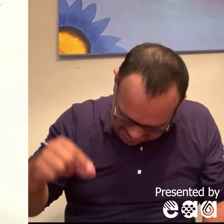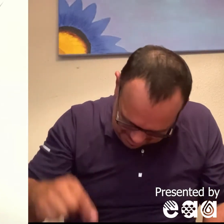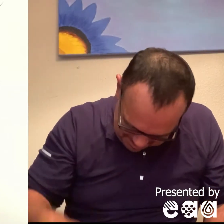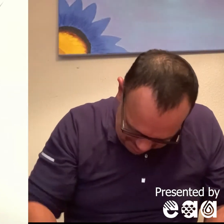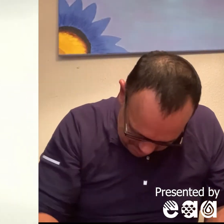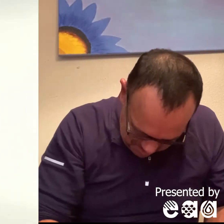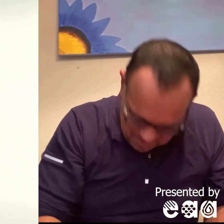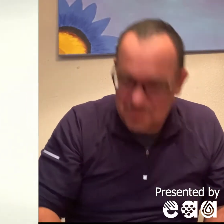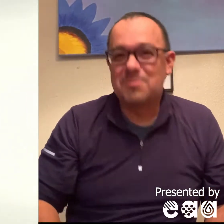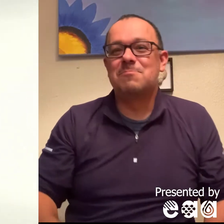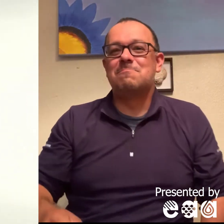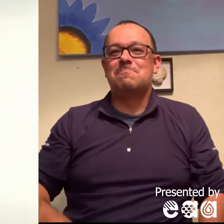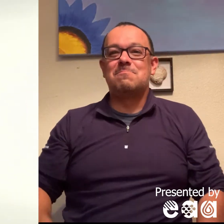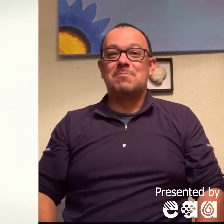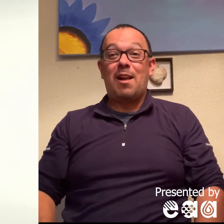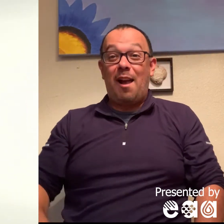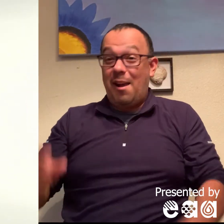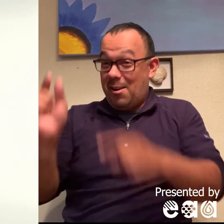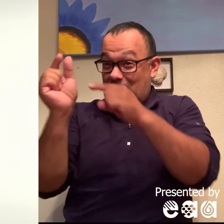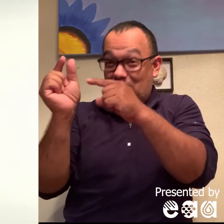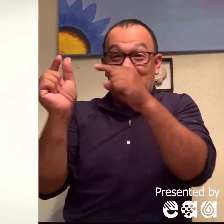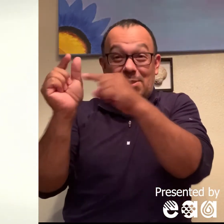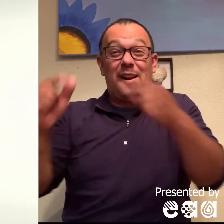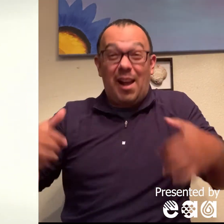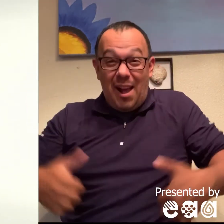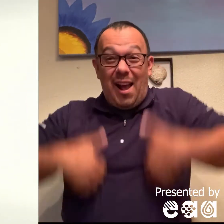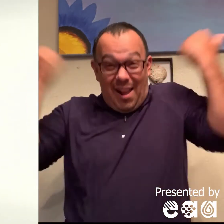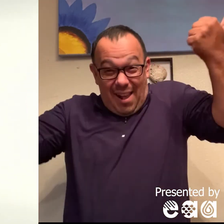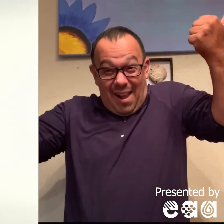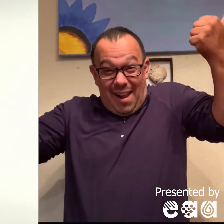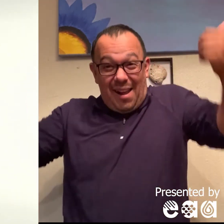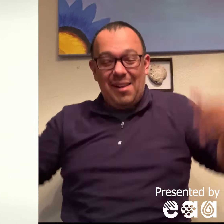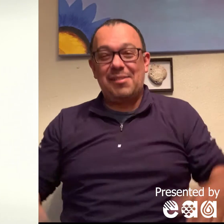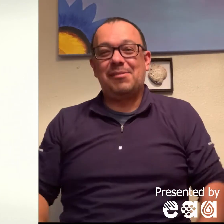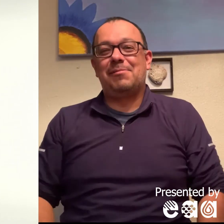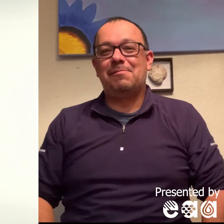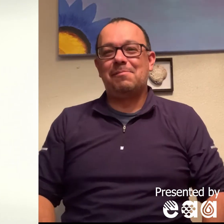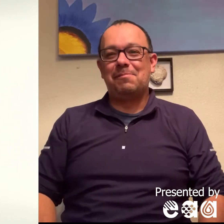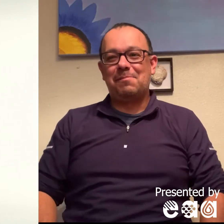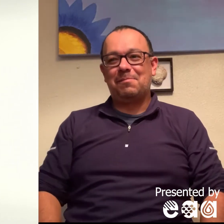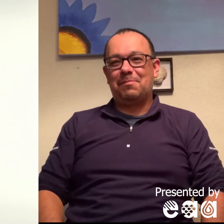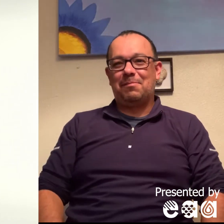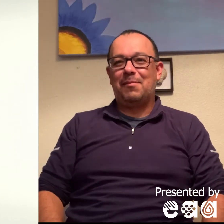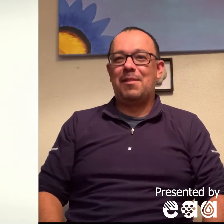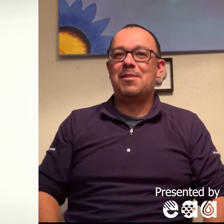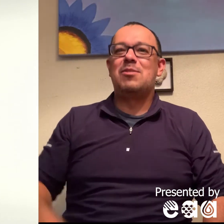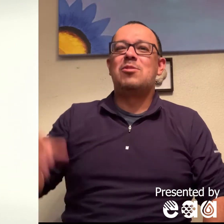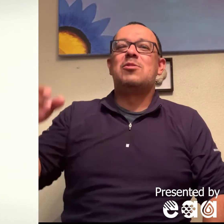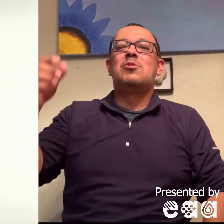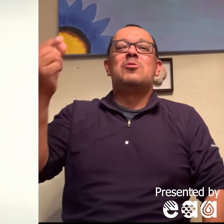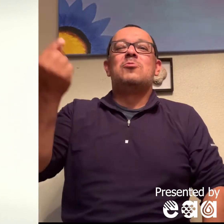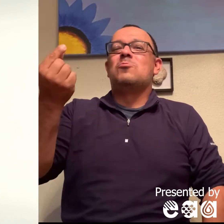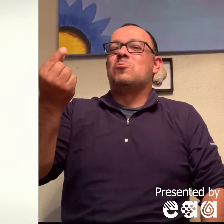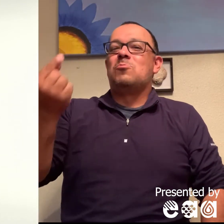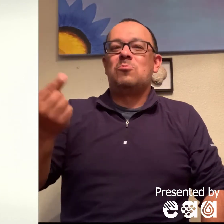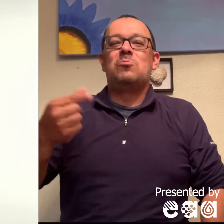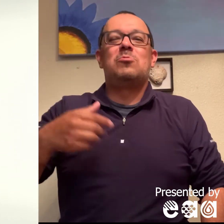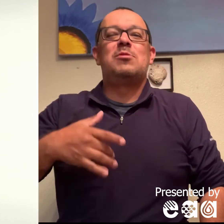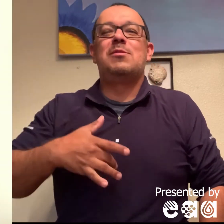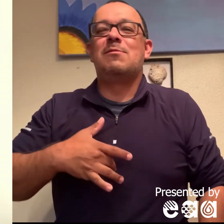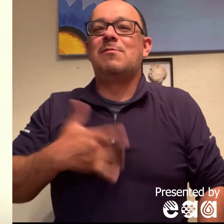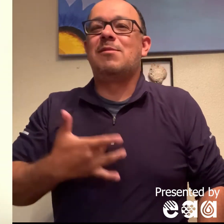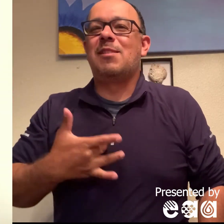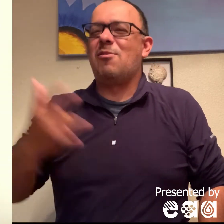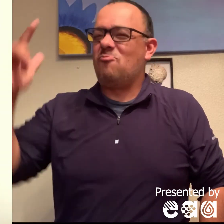fall. "I'm alive!" he shouted. He felt like he was